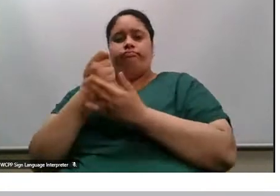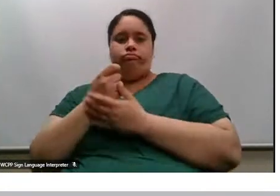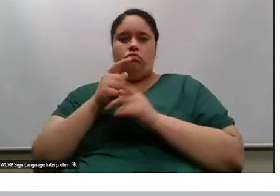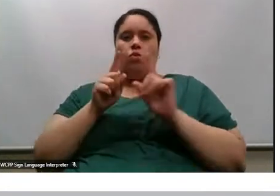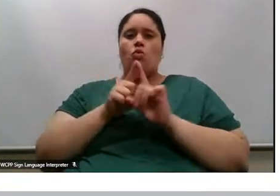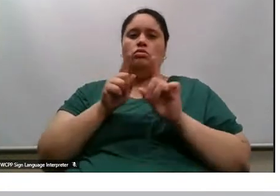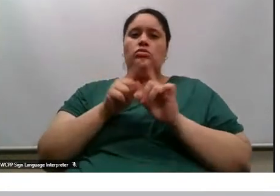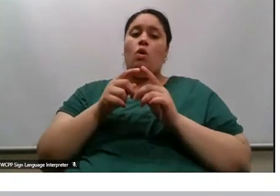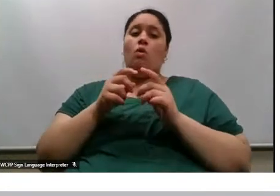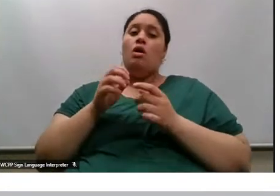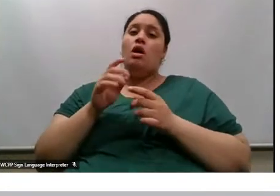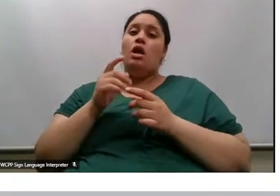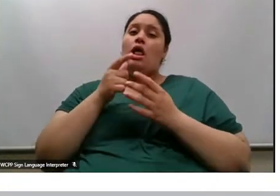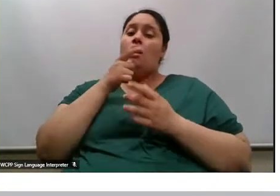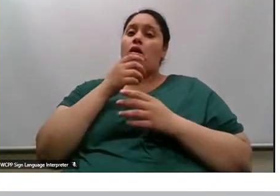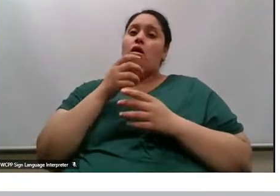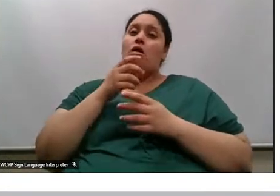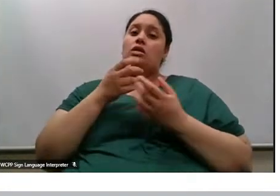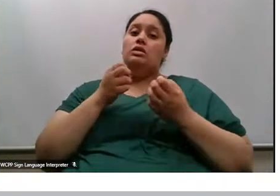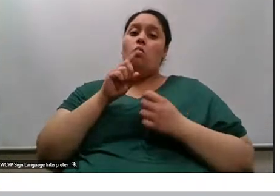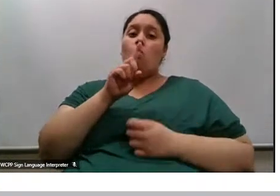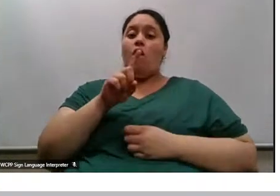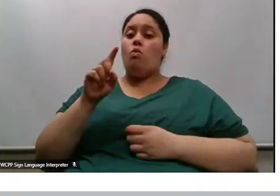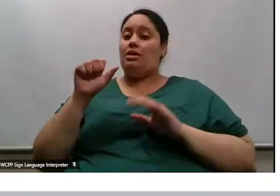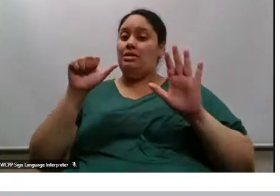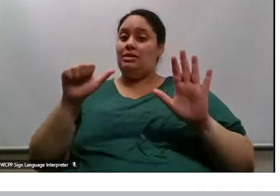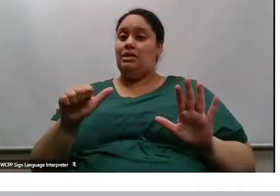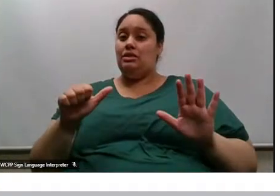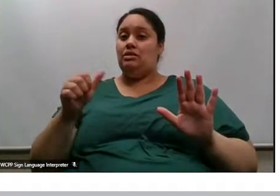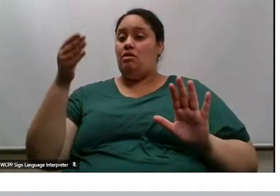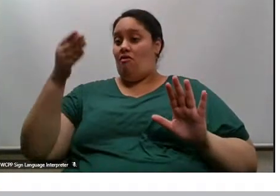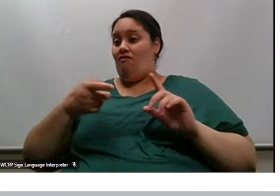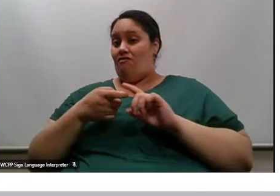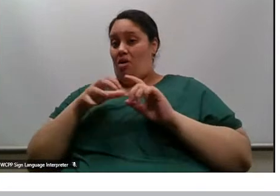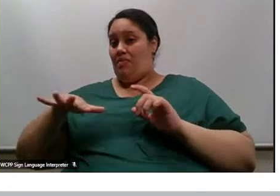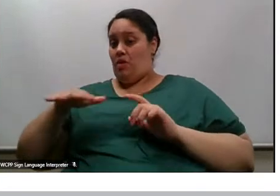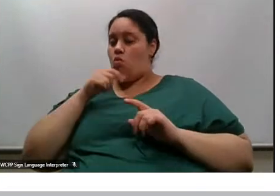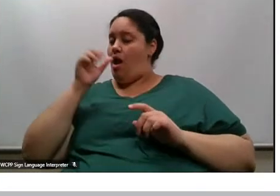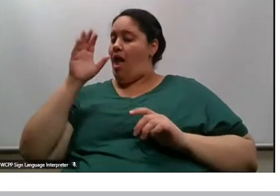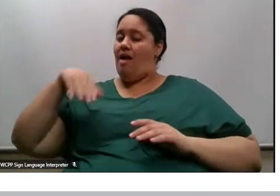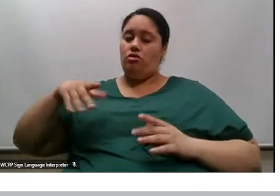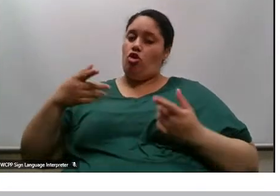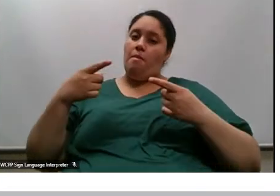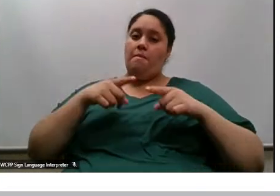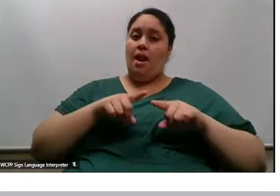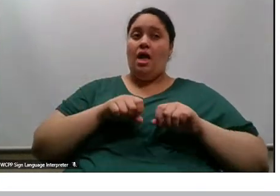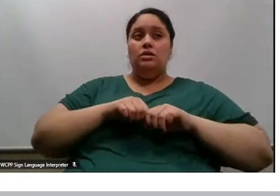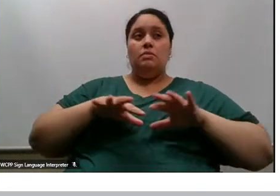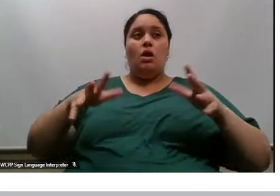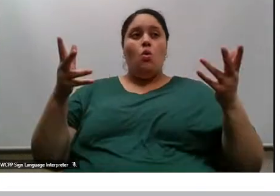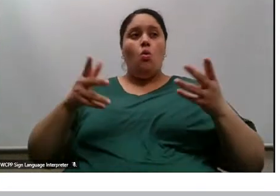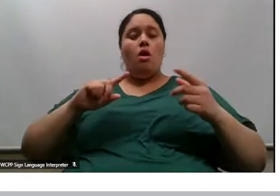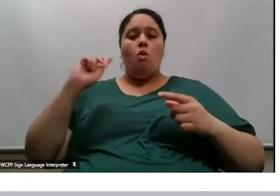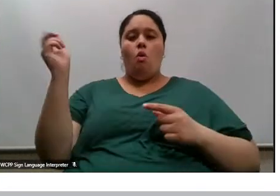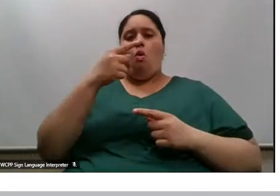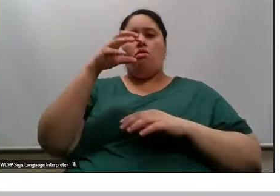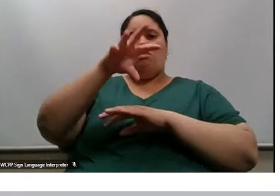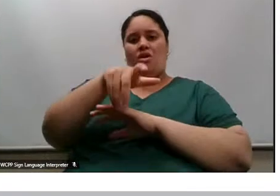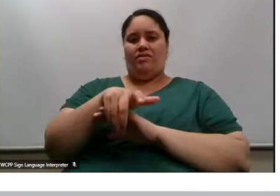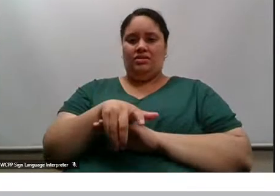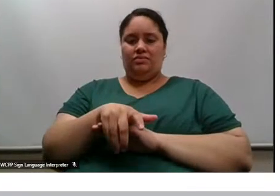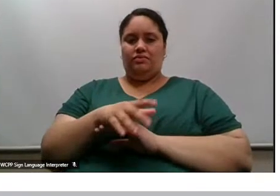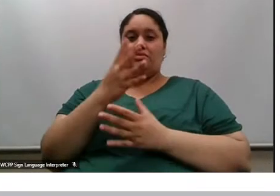116 that were non-compliant was actually a spread across the entire province. Out